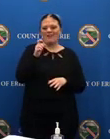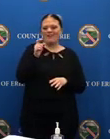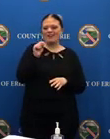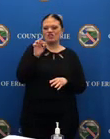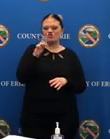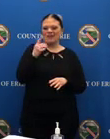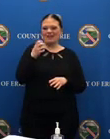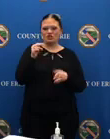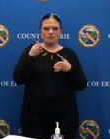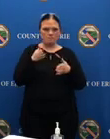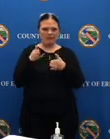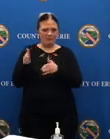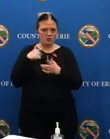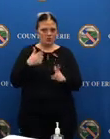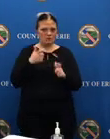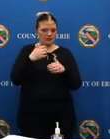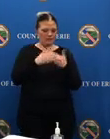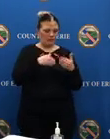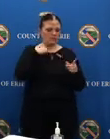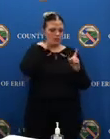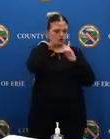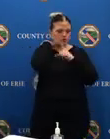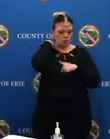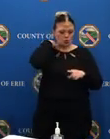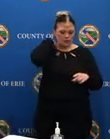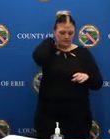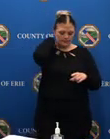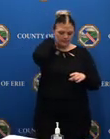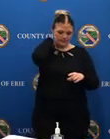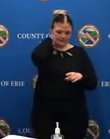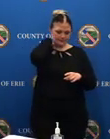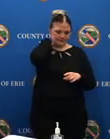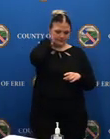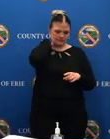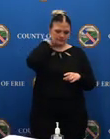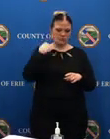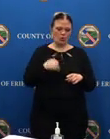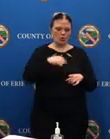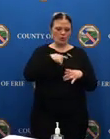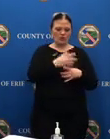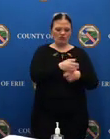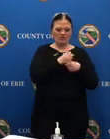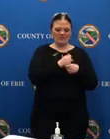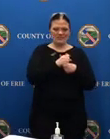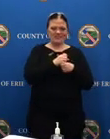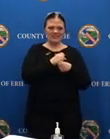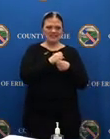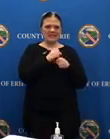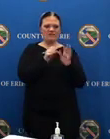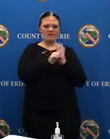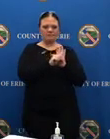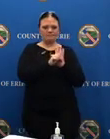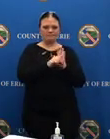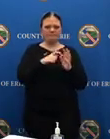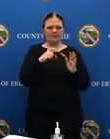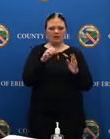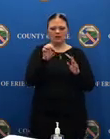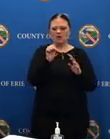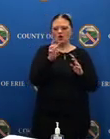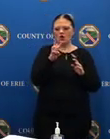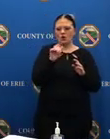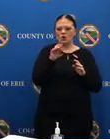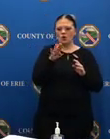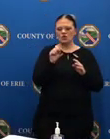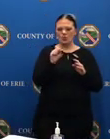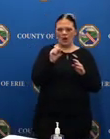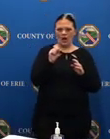Doctor, would you like to talk about that? Sure. Well, when we receive the specimens, they are they're swabs and that